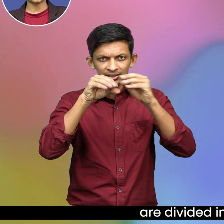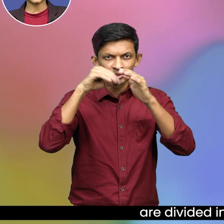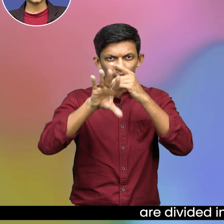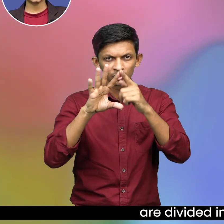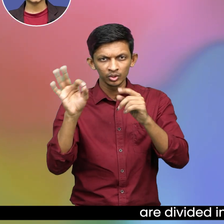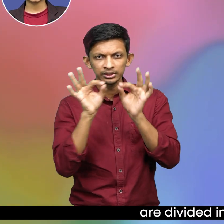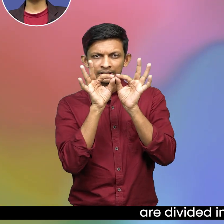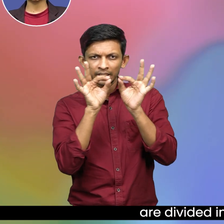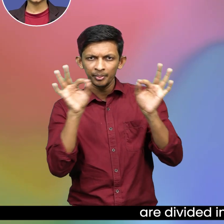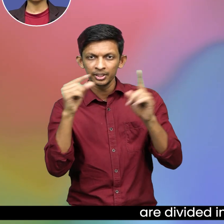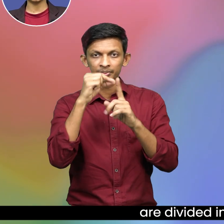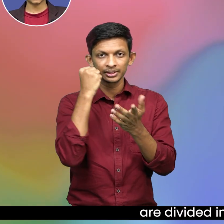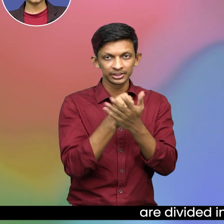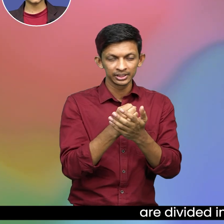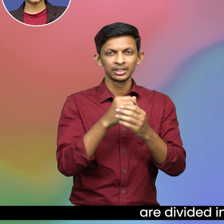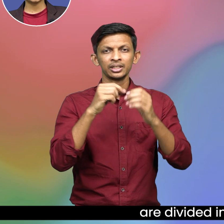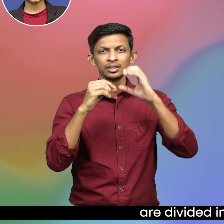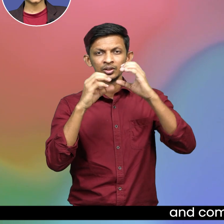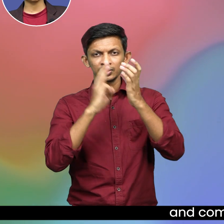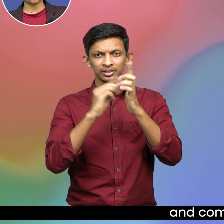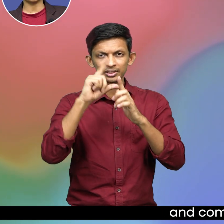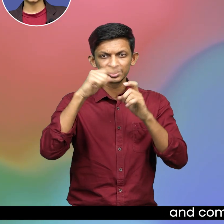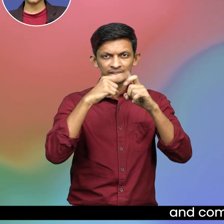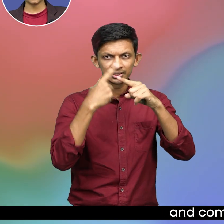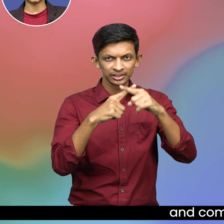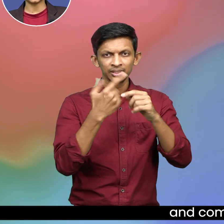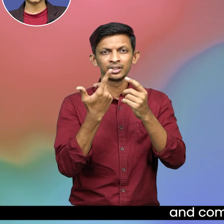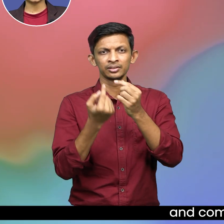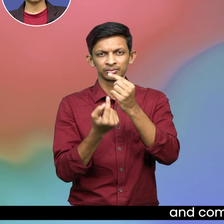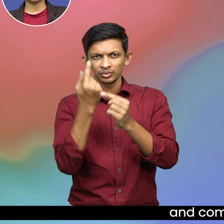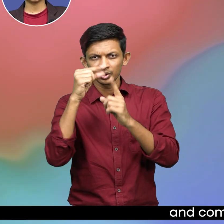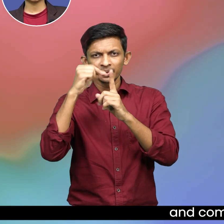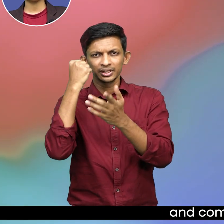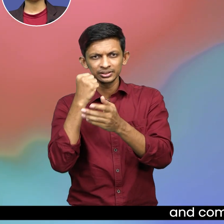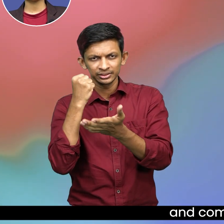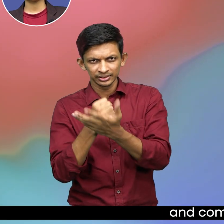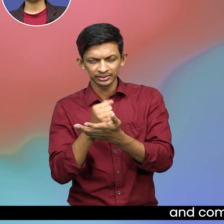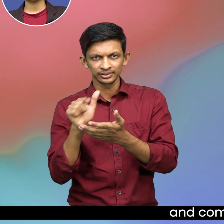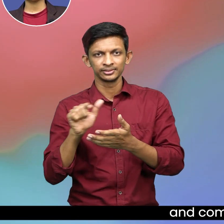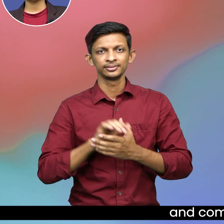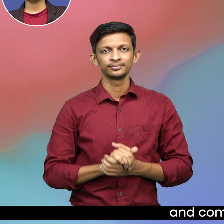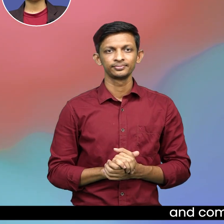are divided into simple permanent and complex permanent.